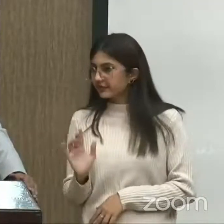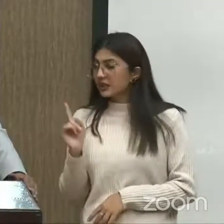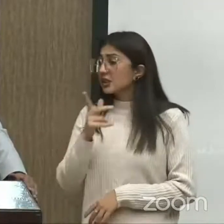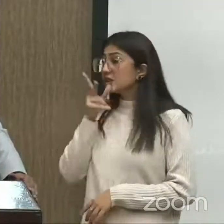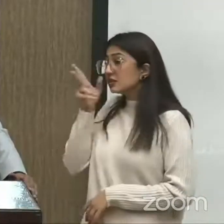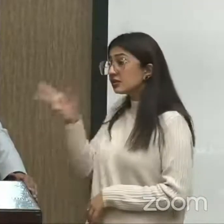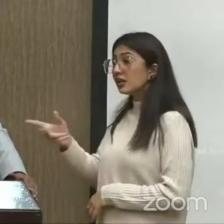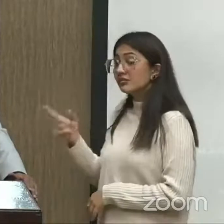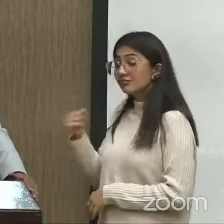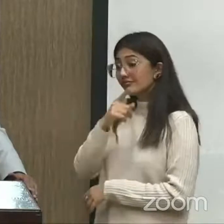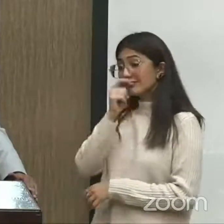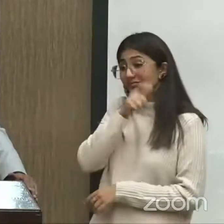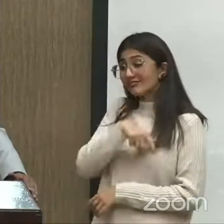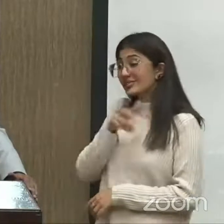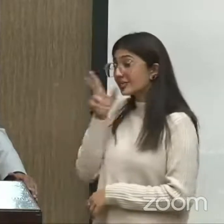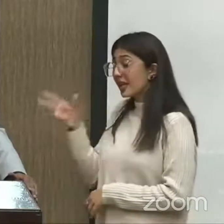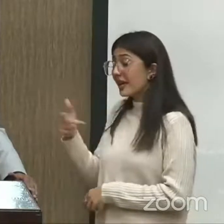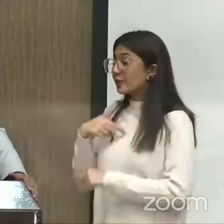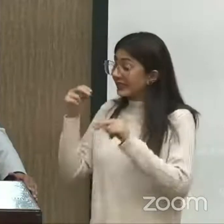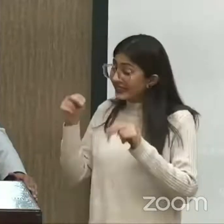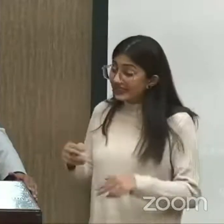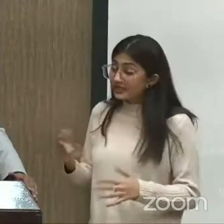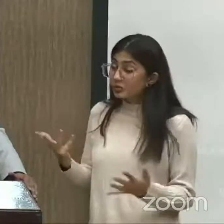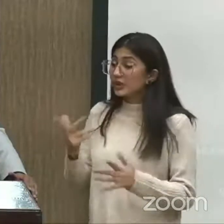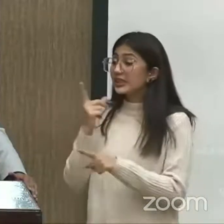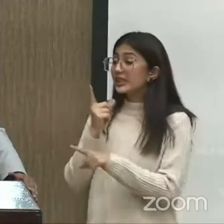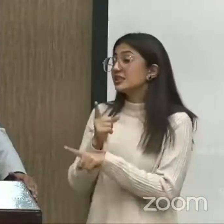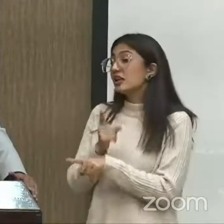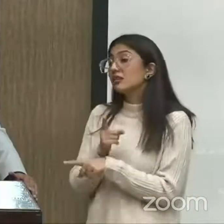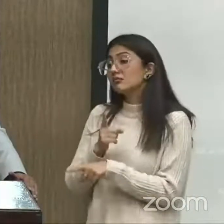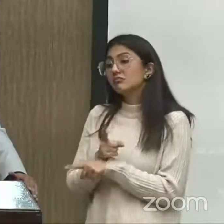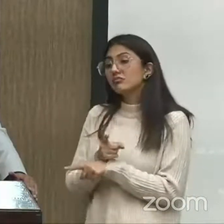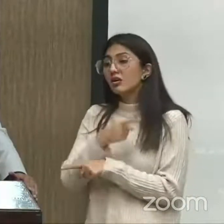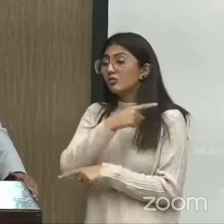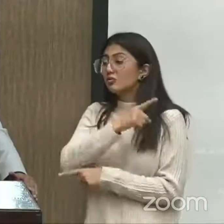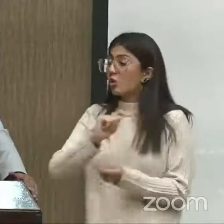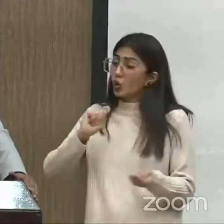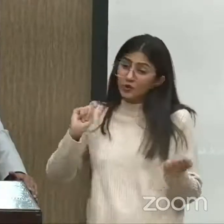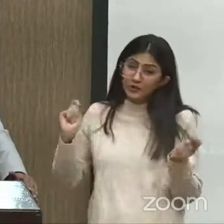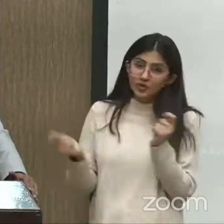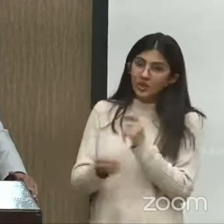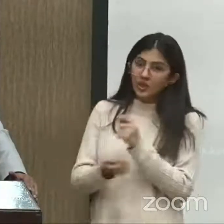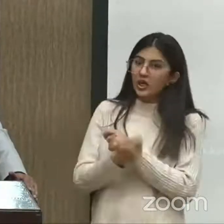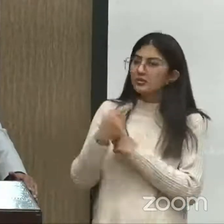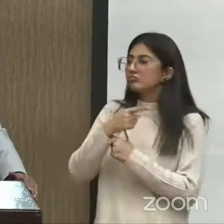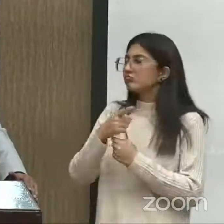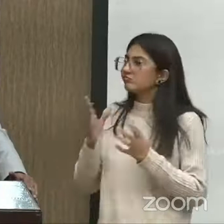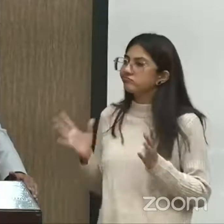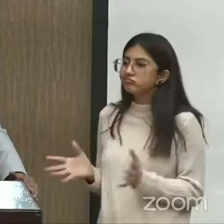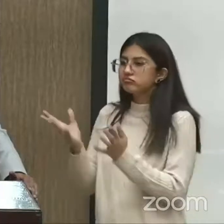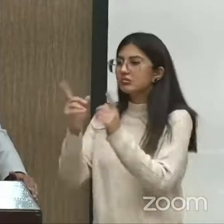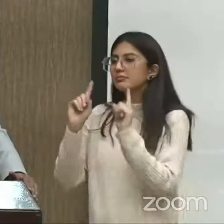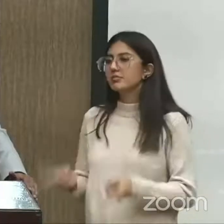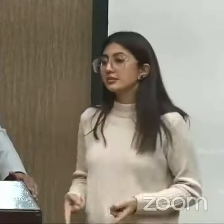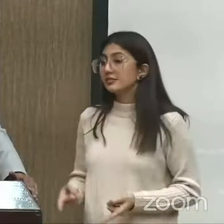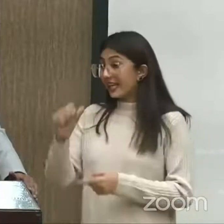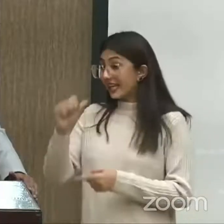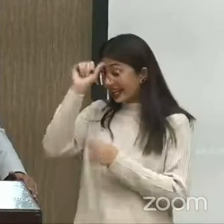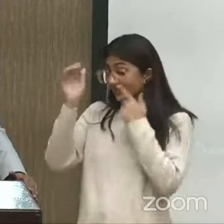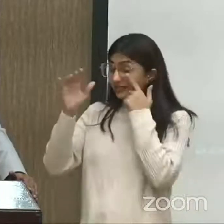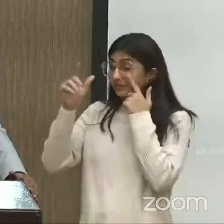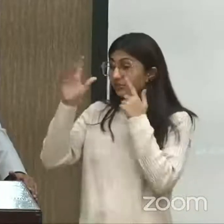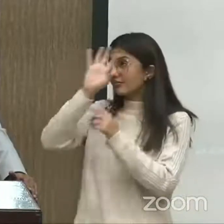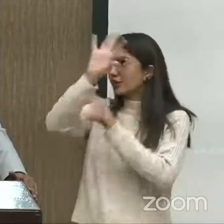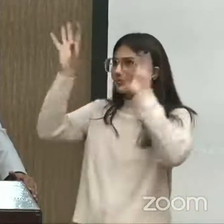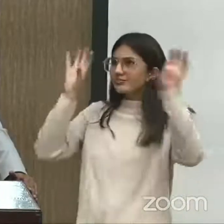said, we need teachers to drive change in this country. All progressive nations, teachers are the most highest paid, but